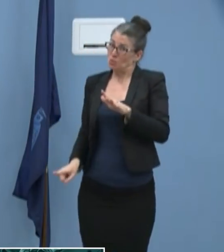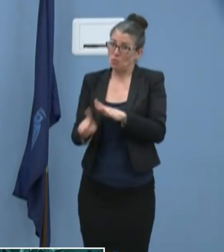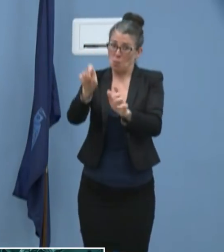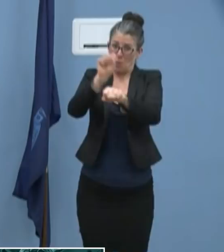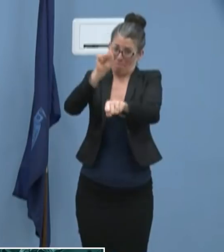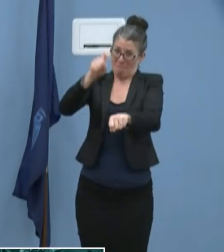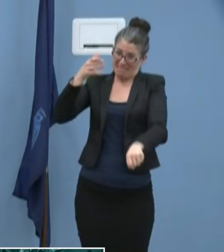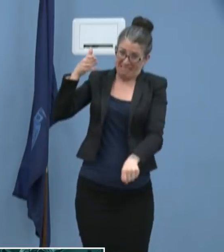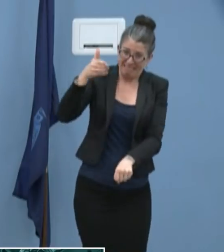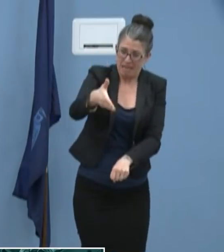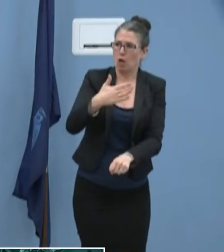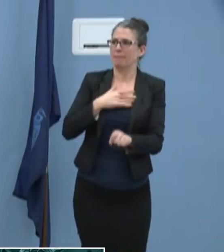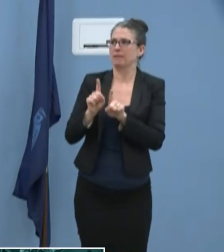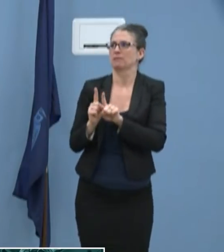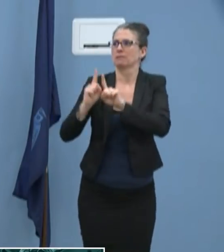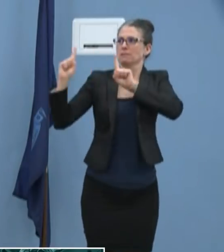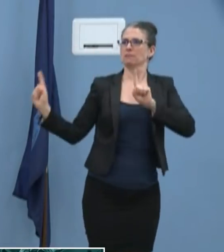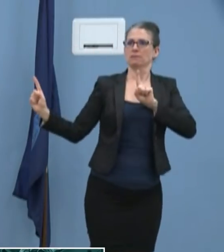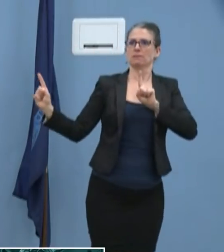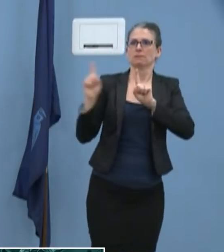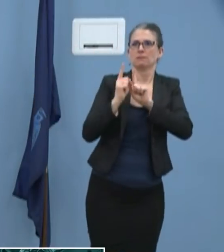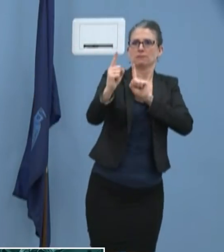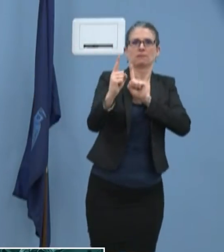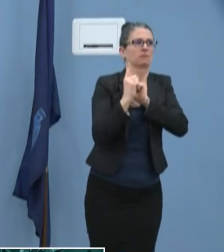I do not take these steps lightly.